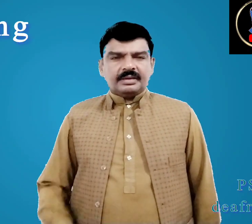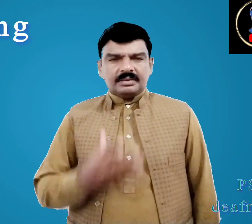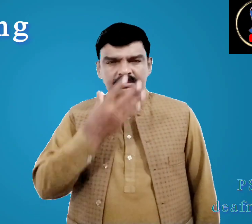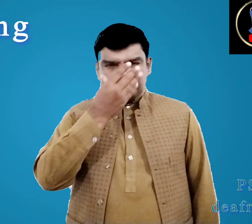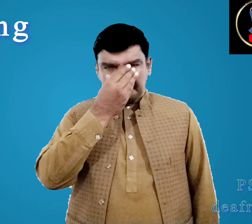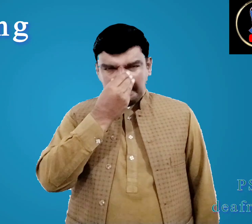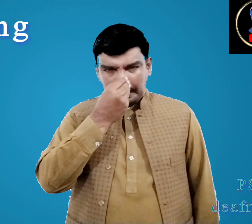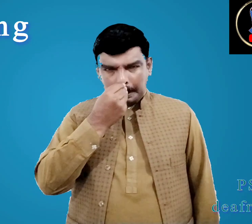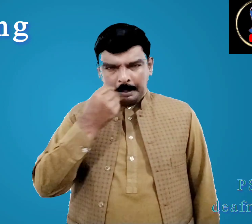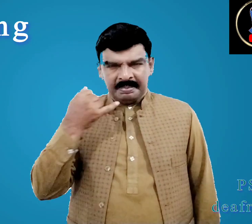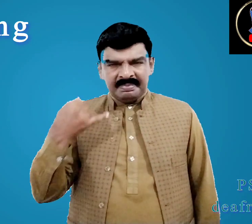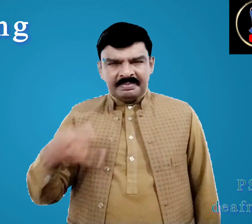decaying,